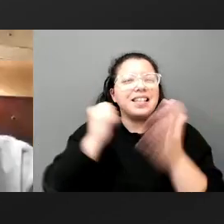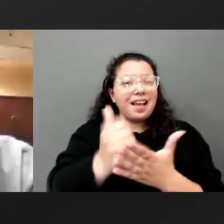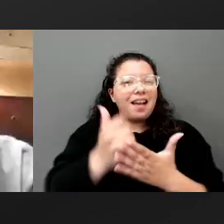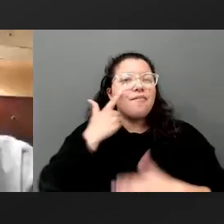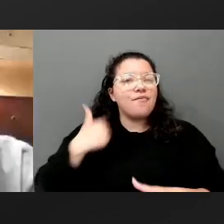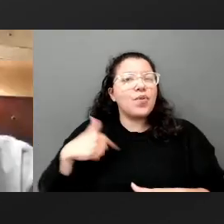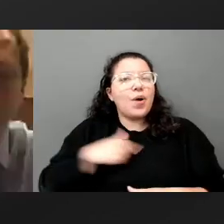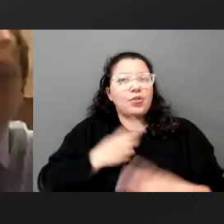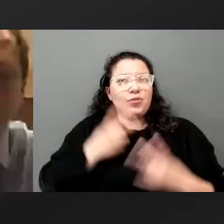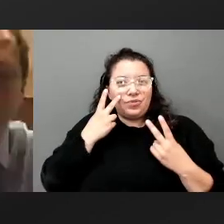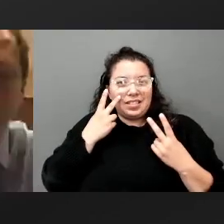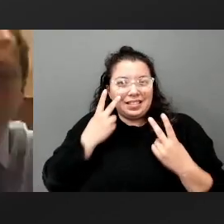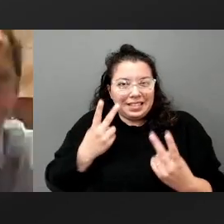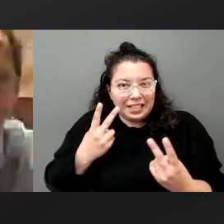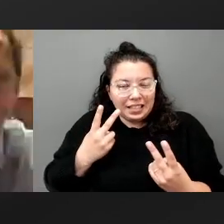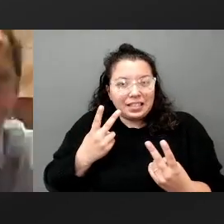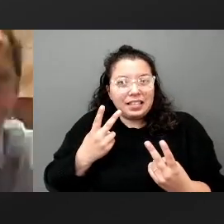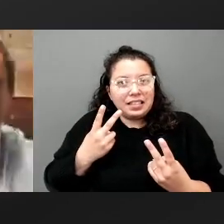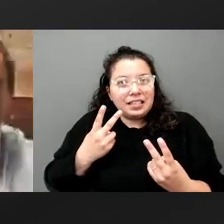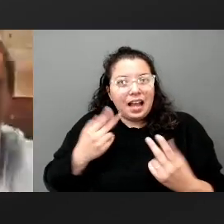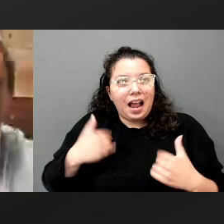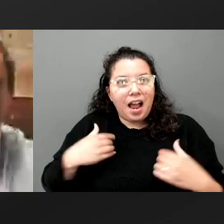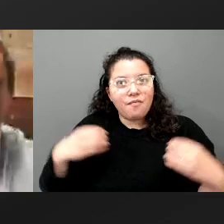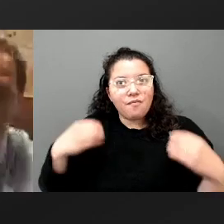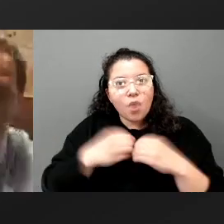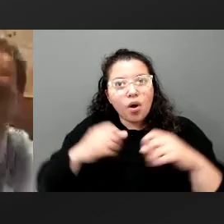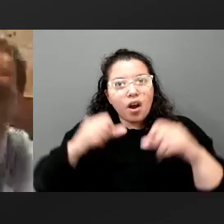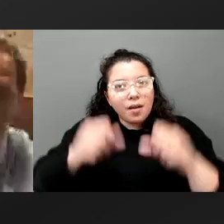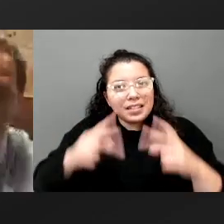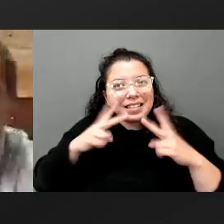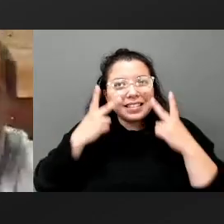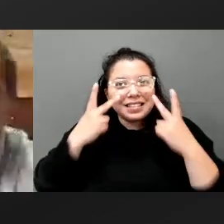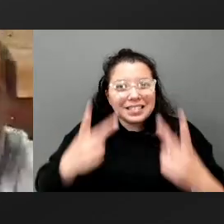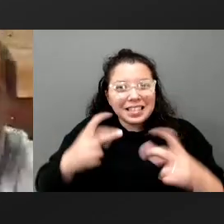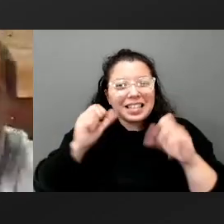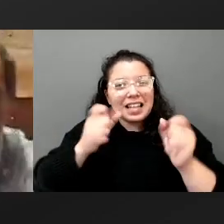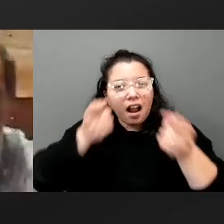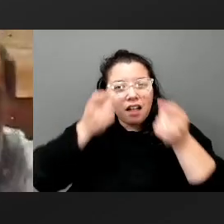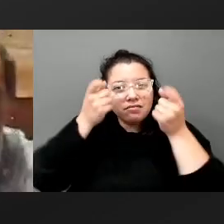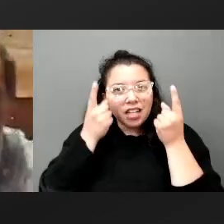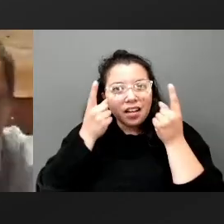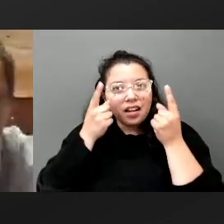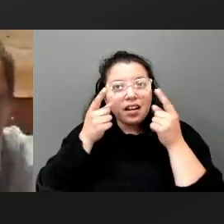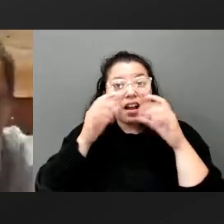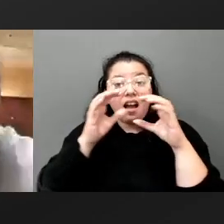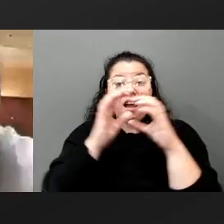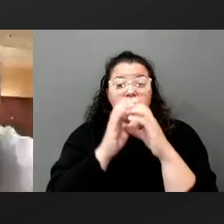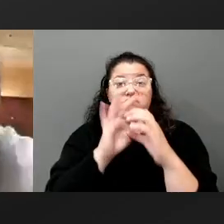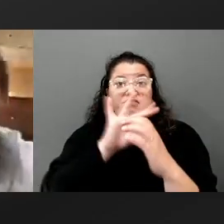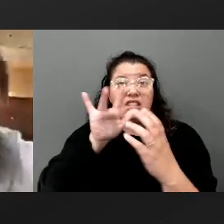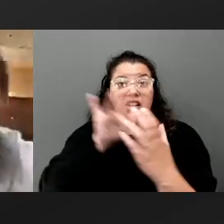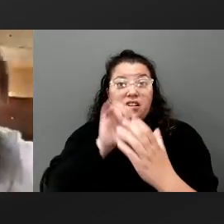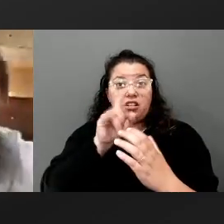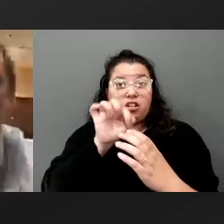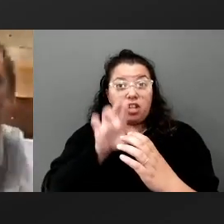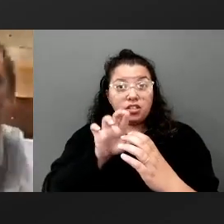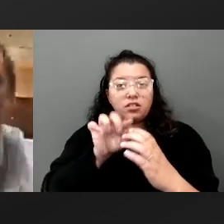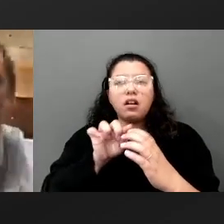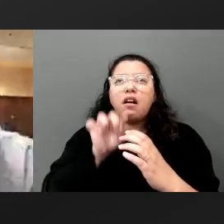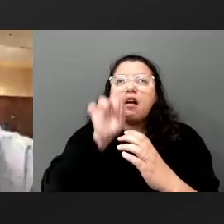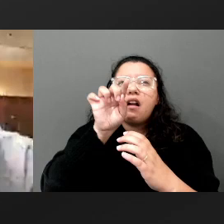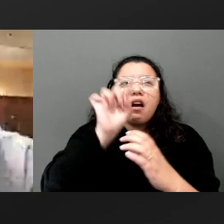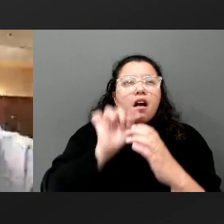an additional boost to our ability to understand these very distant galaxies whose light has traveled for more than 13 billion